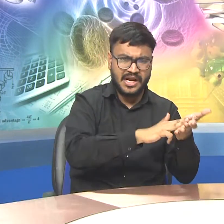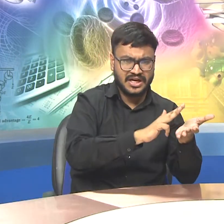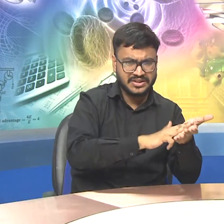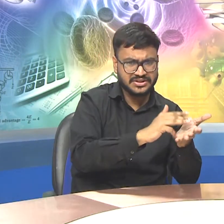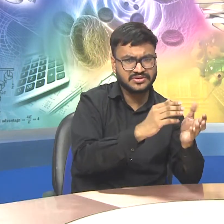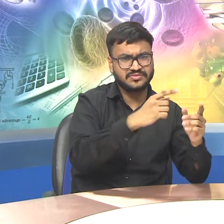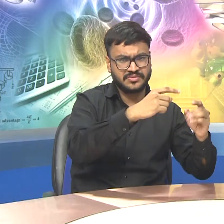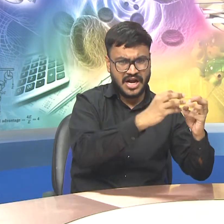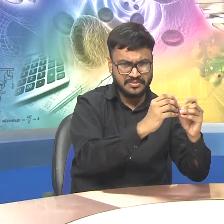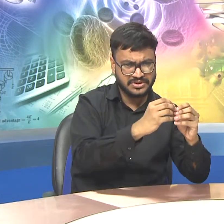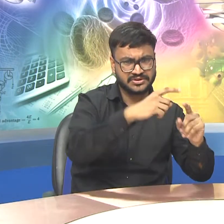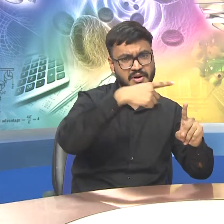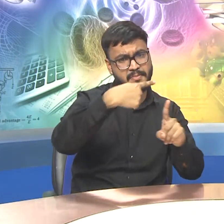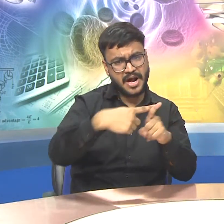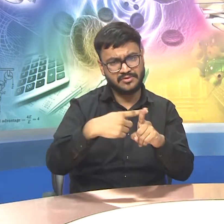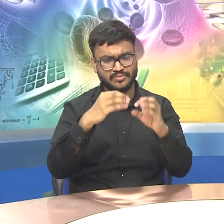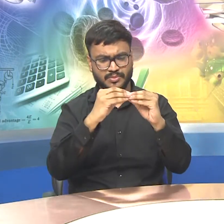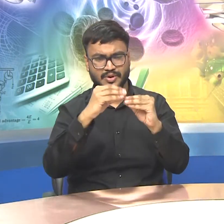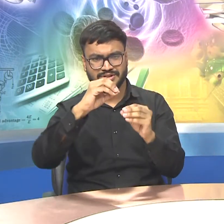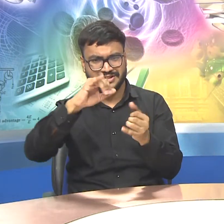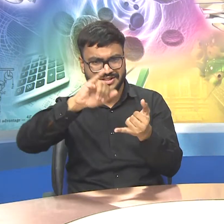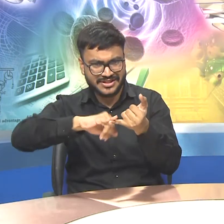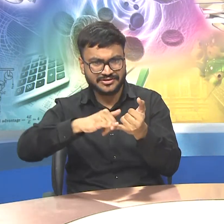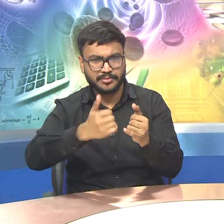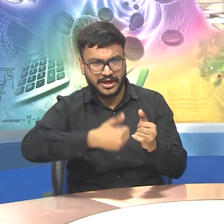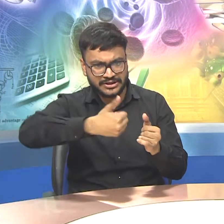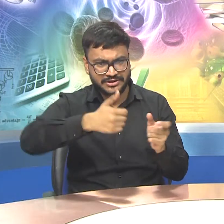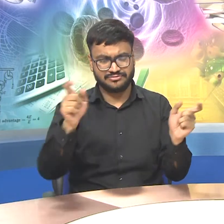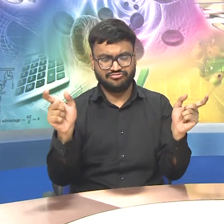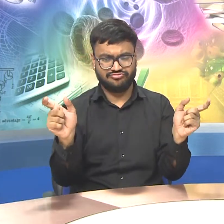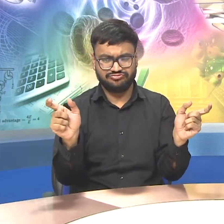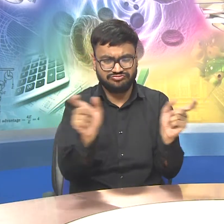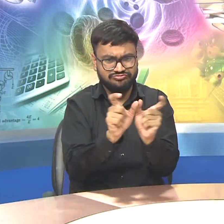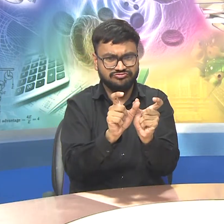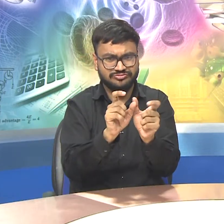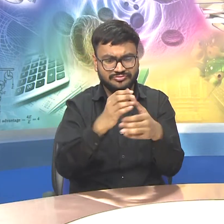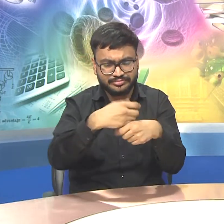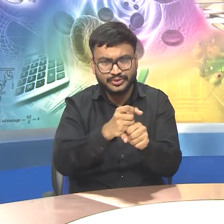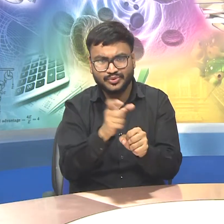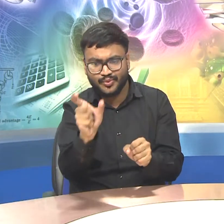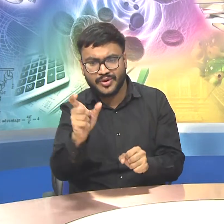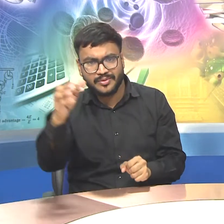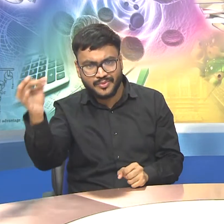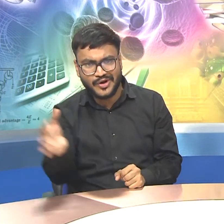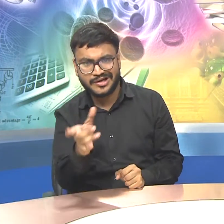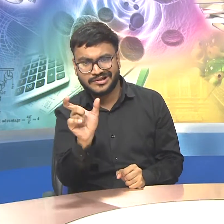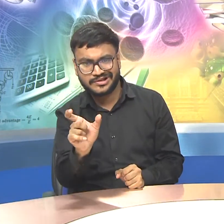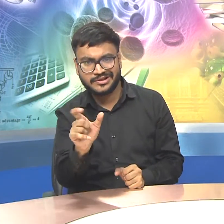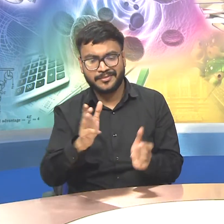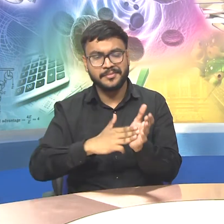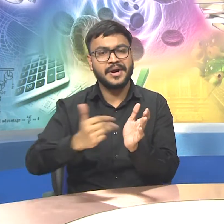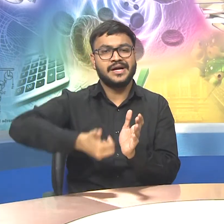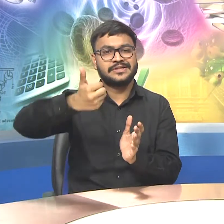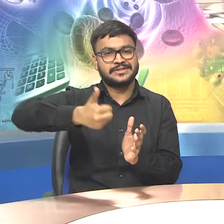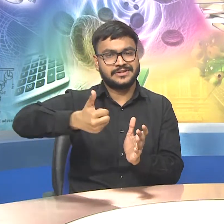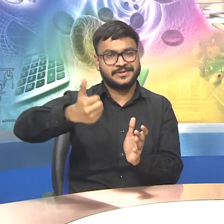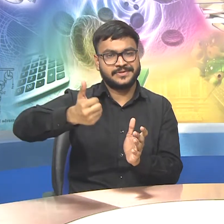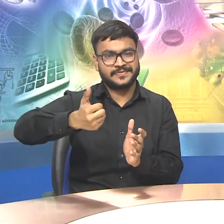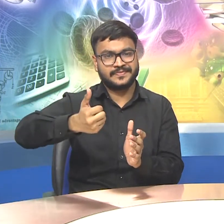the minister. It also has the initial and the sign, which is M plus